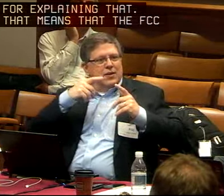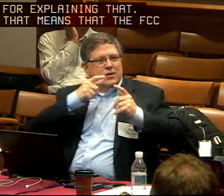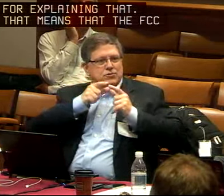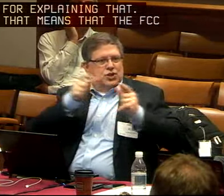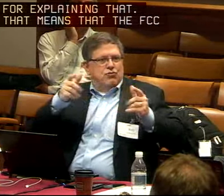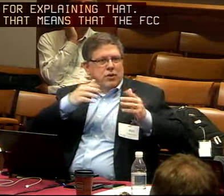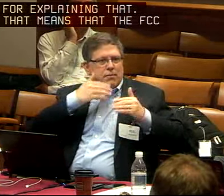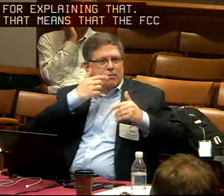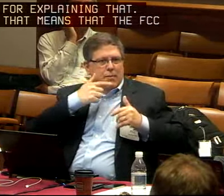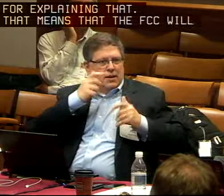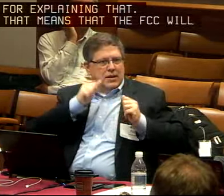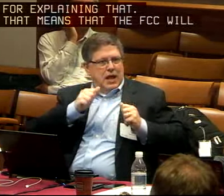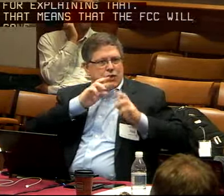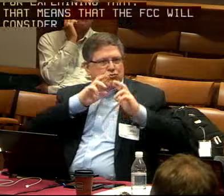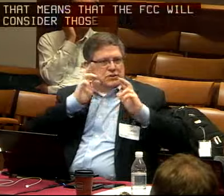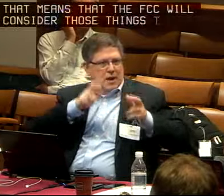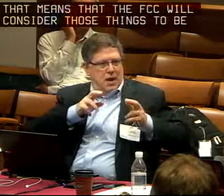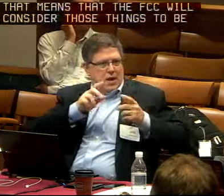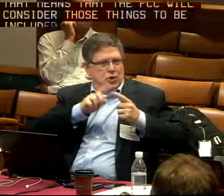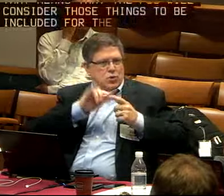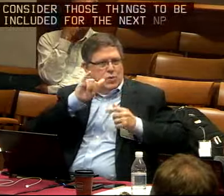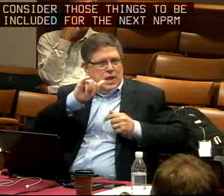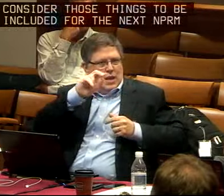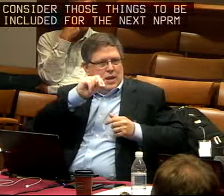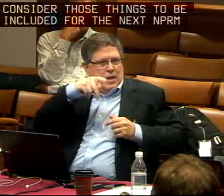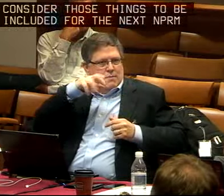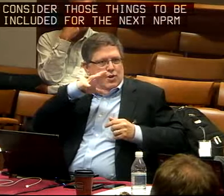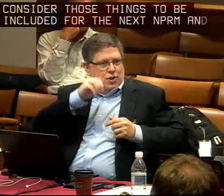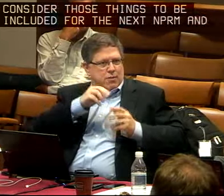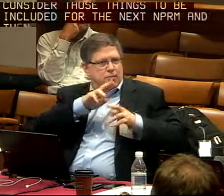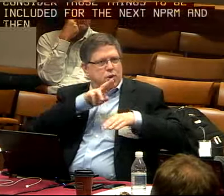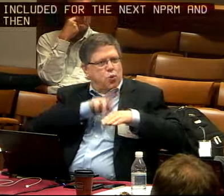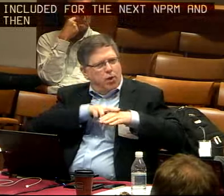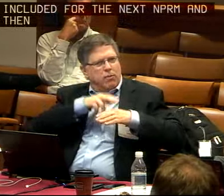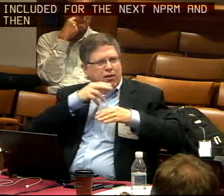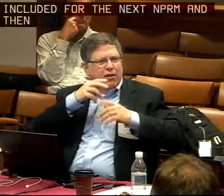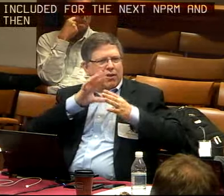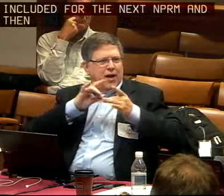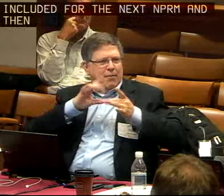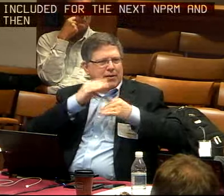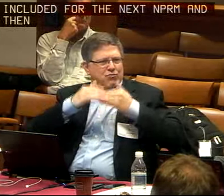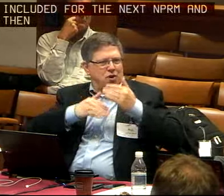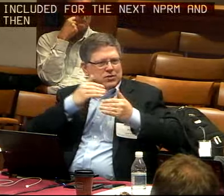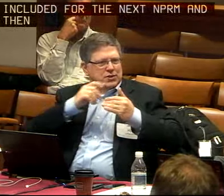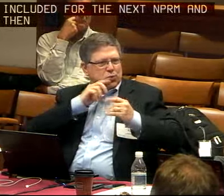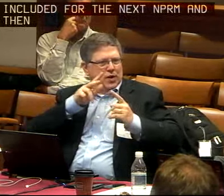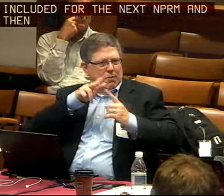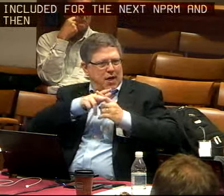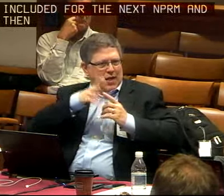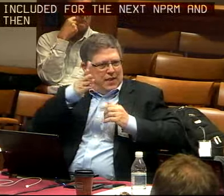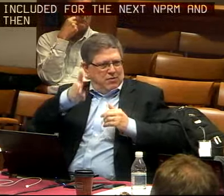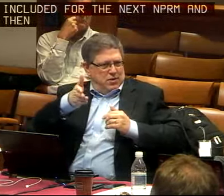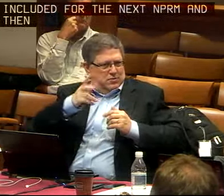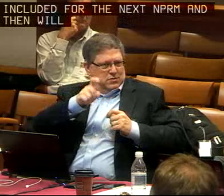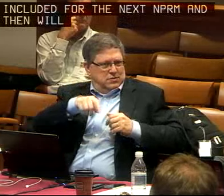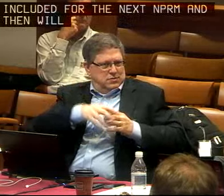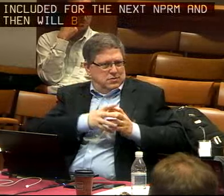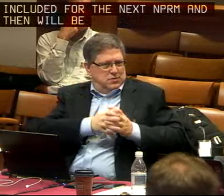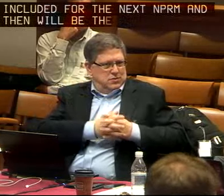and then will be the general public response to the NPRM, kind of the normal comment procedures